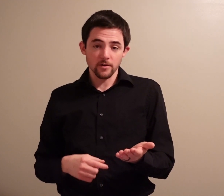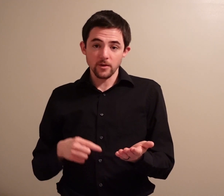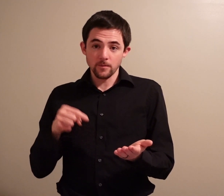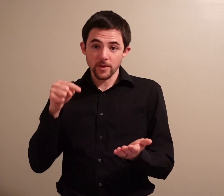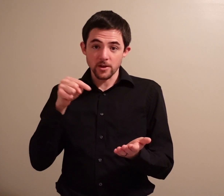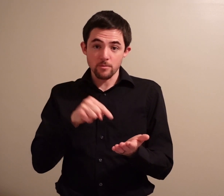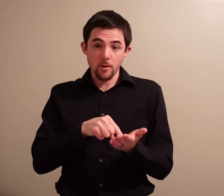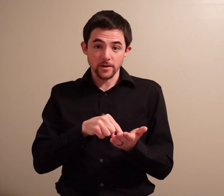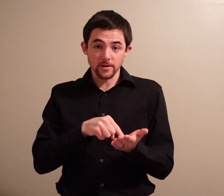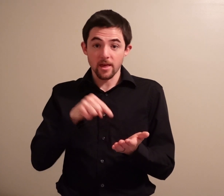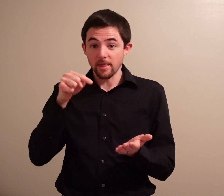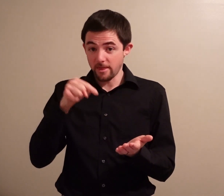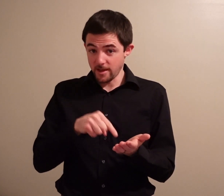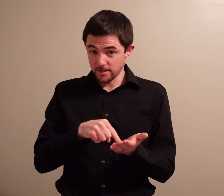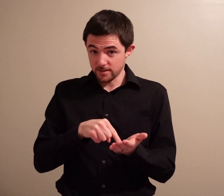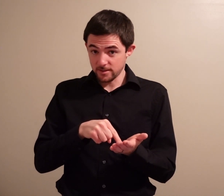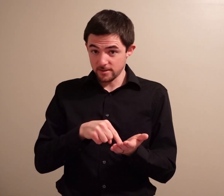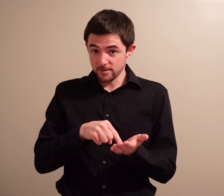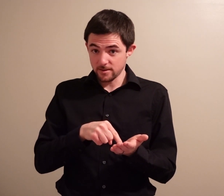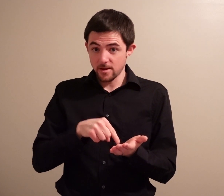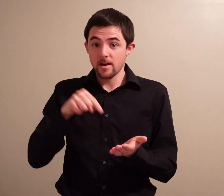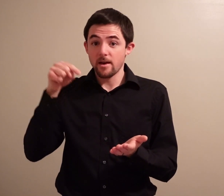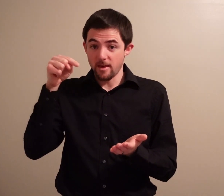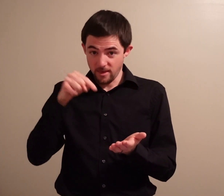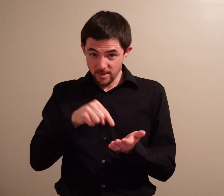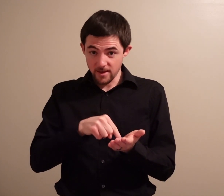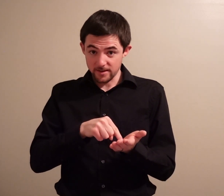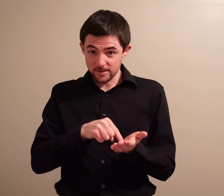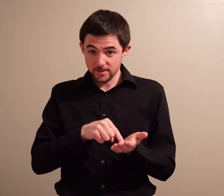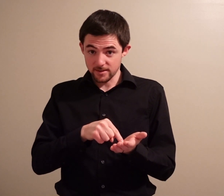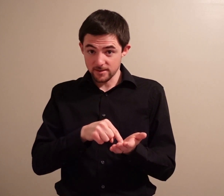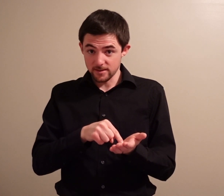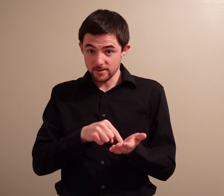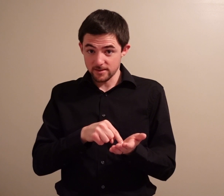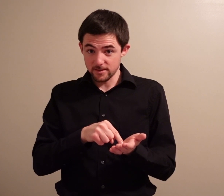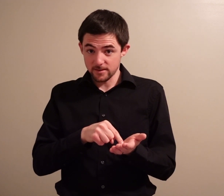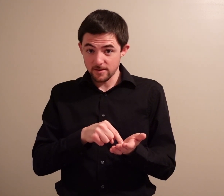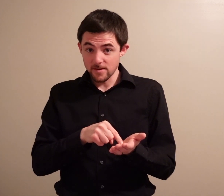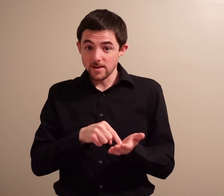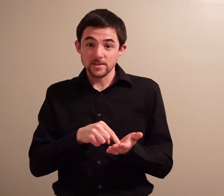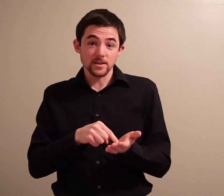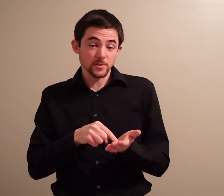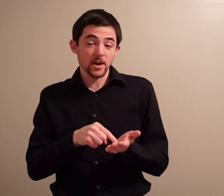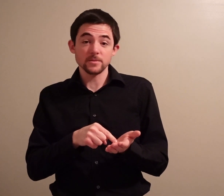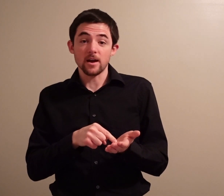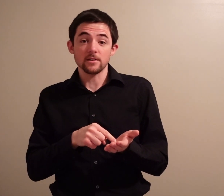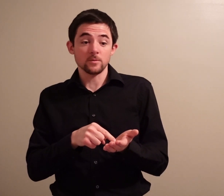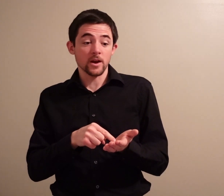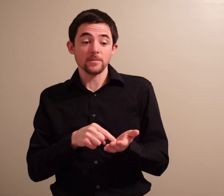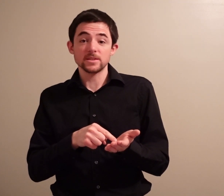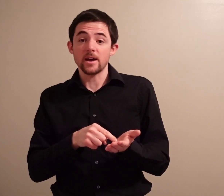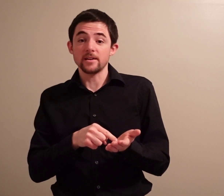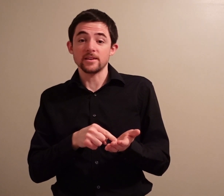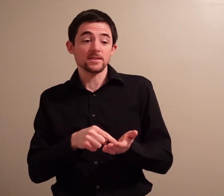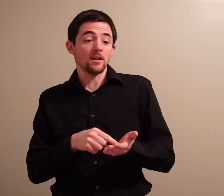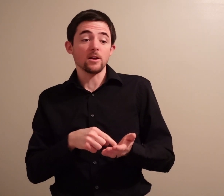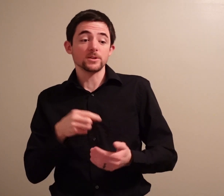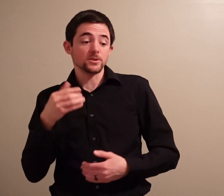you, and you point this. This. Sometimes when I'm signing this, I'll also